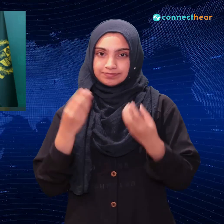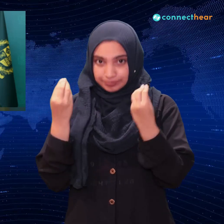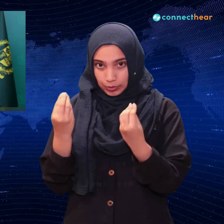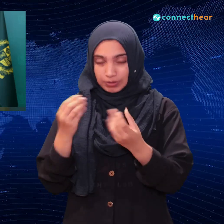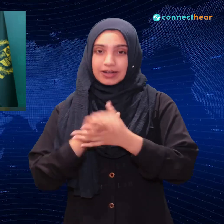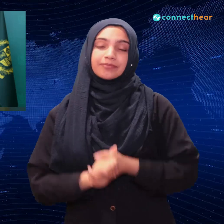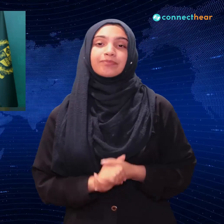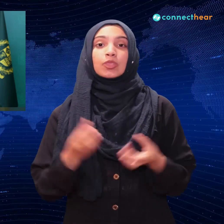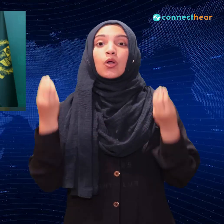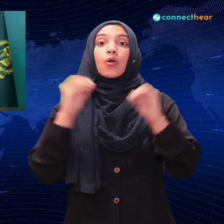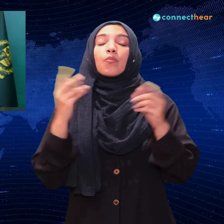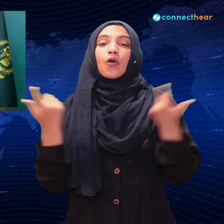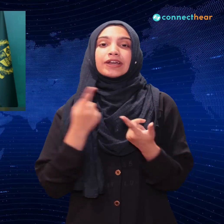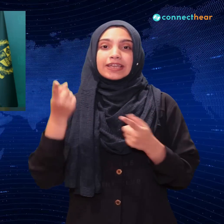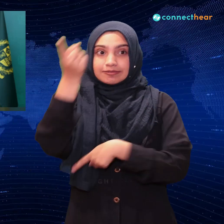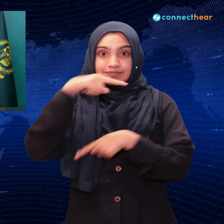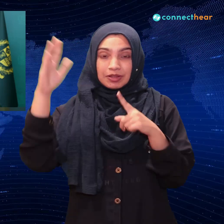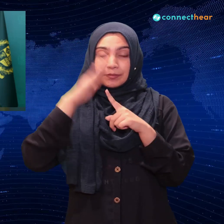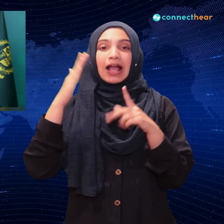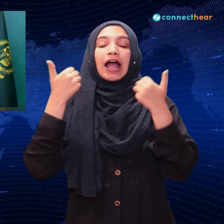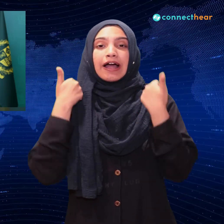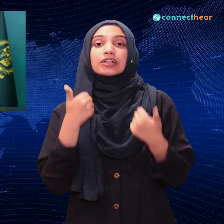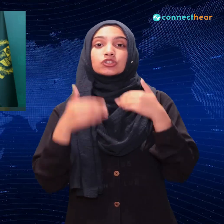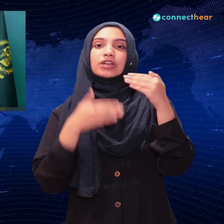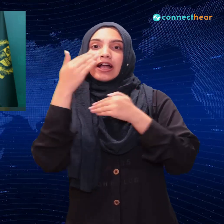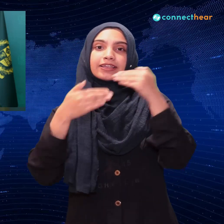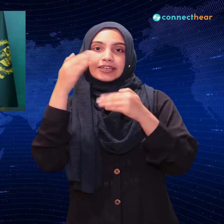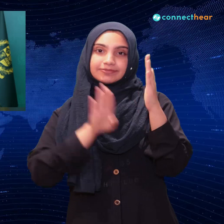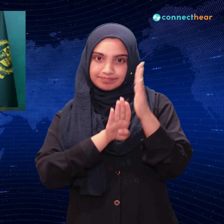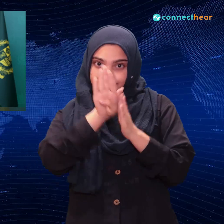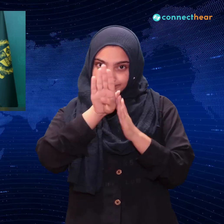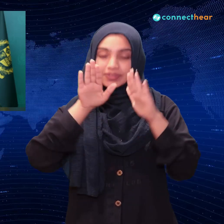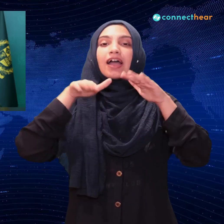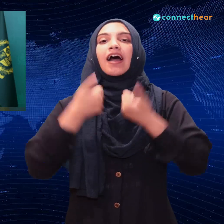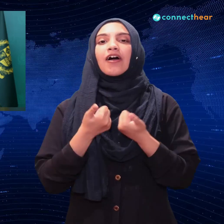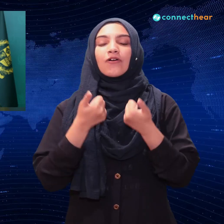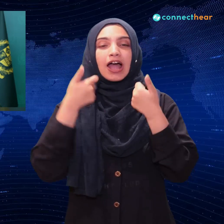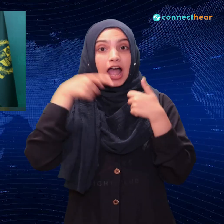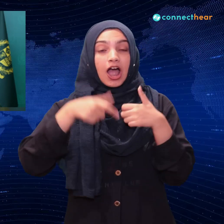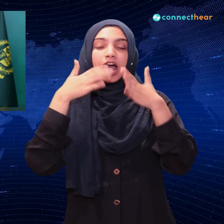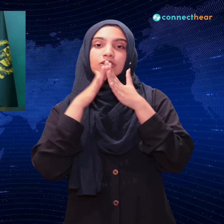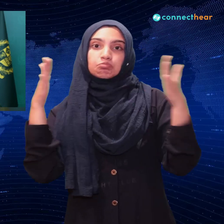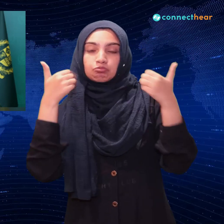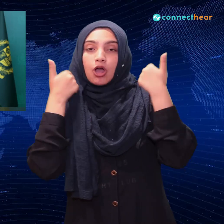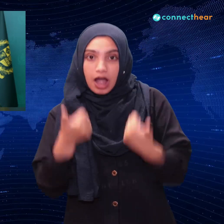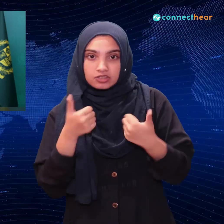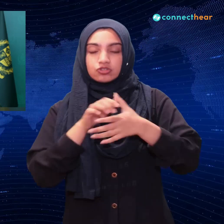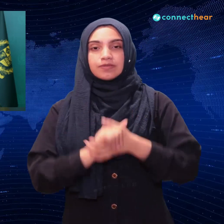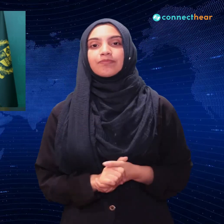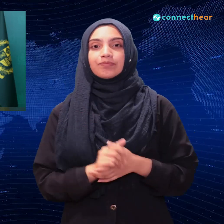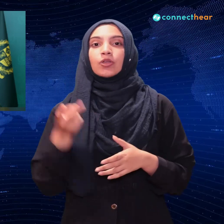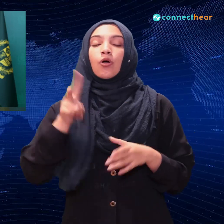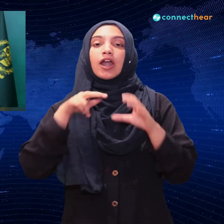to express appreciation for the significant achievements of your predecessor, Volkan Bozkır, who guided the